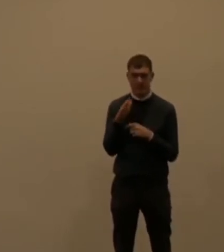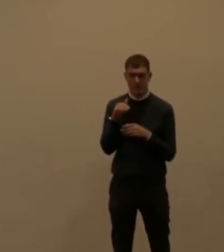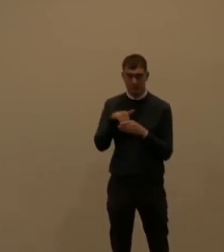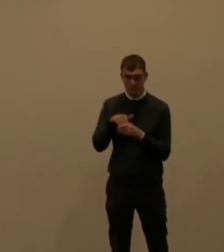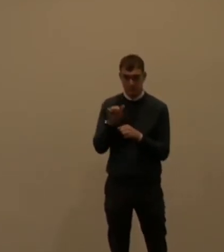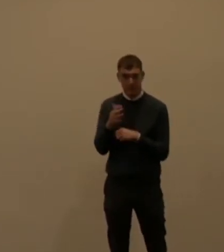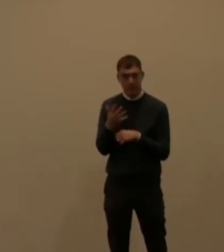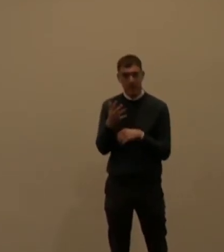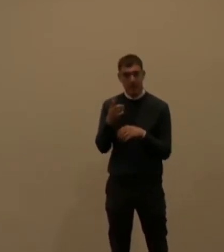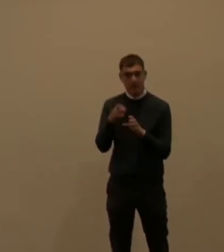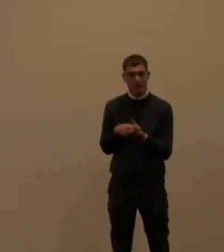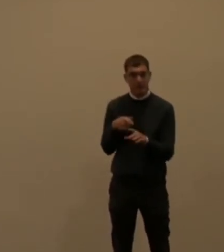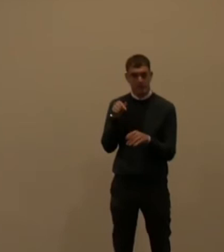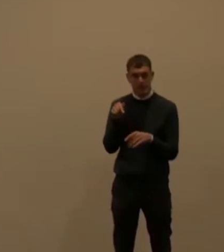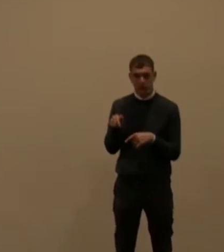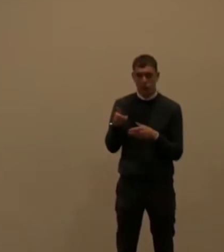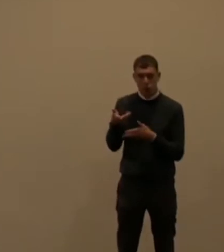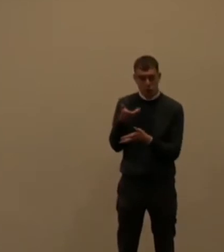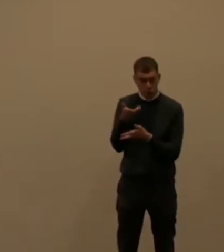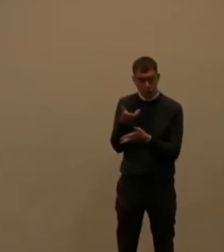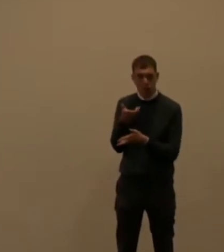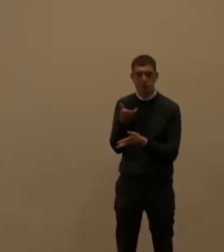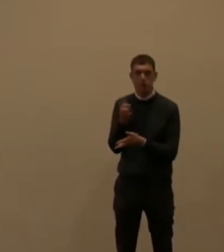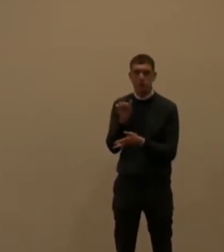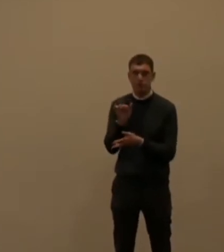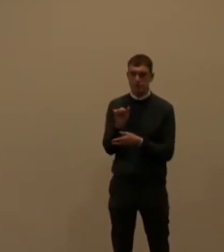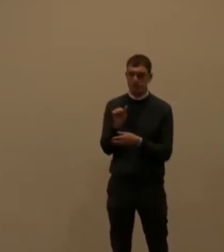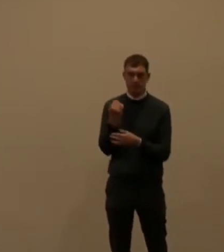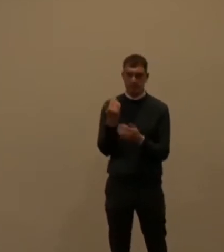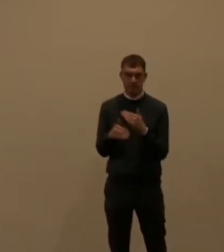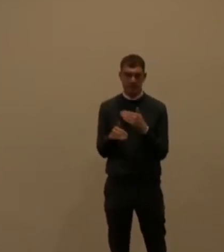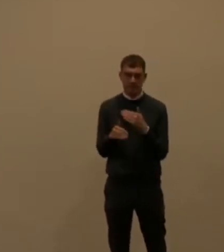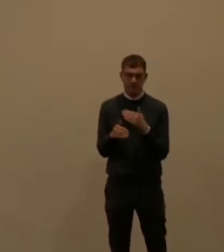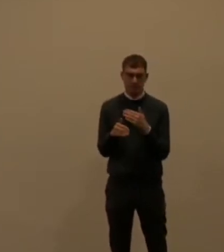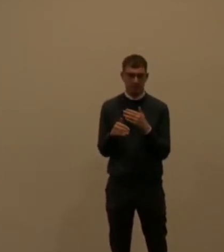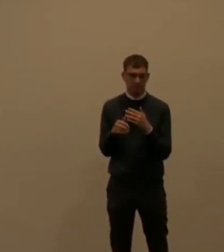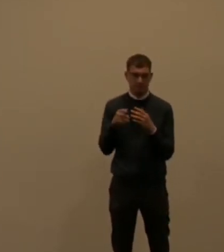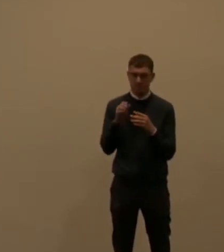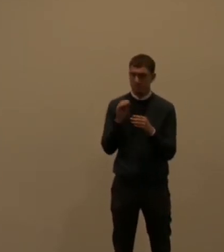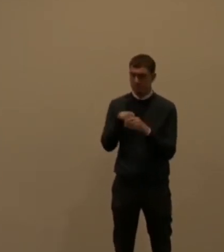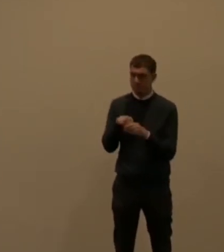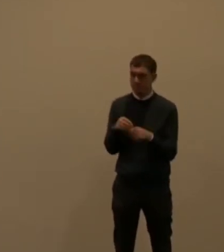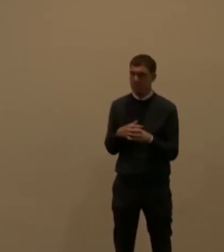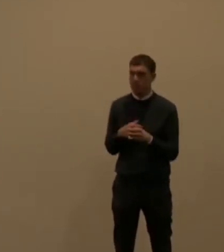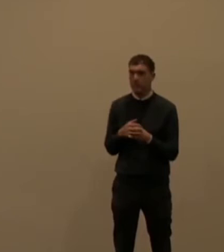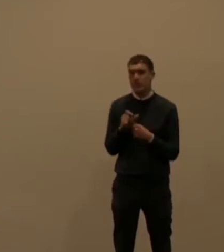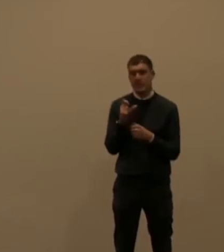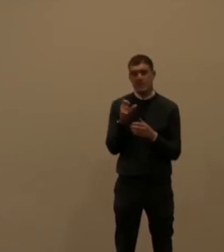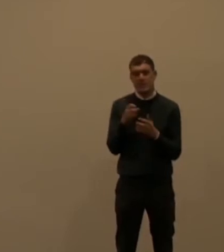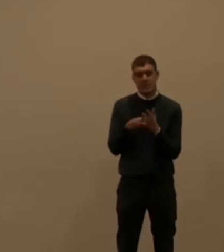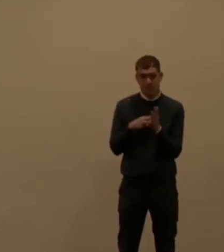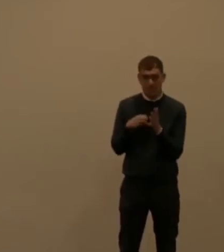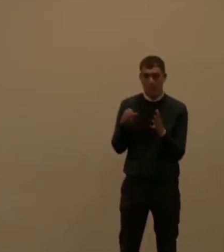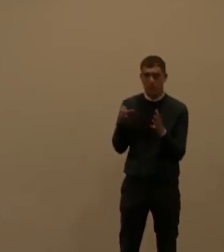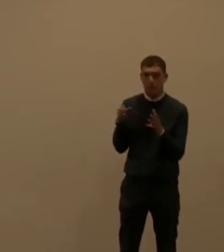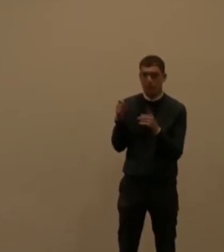technical consultant. I never got to the end of that list. Like, never. And then, of course, came the CRM project that we